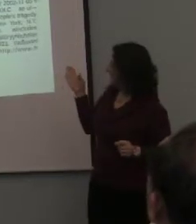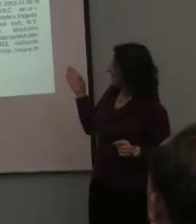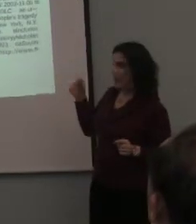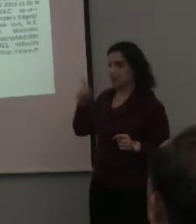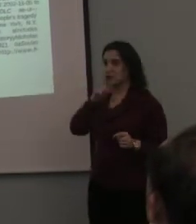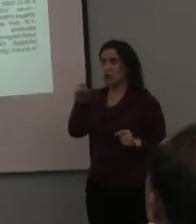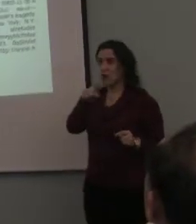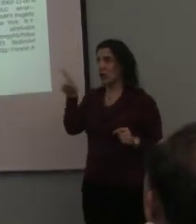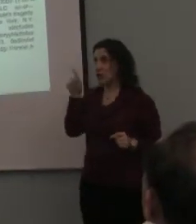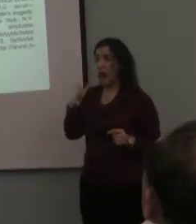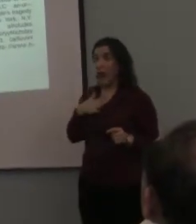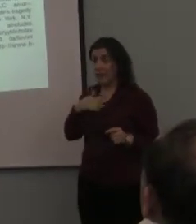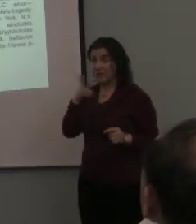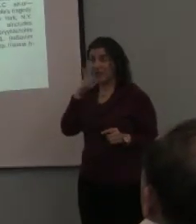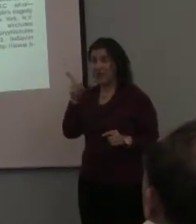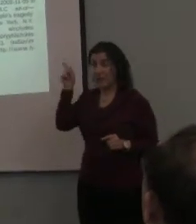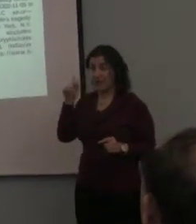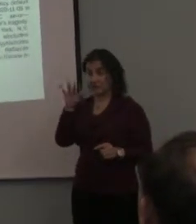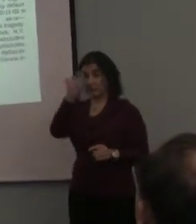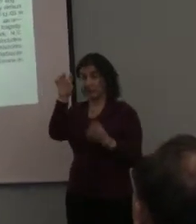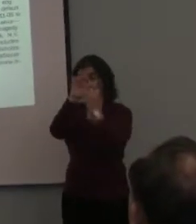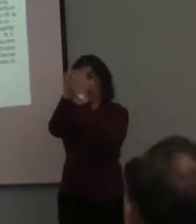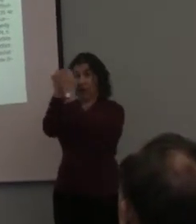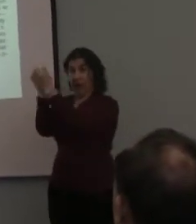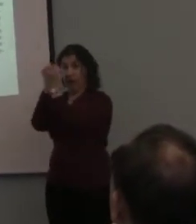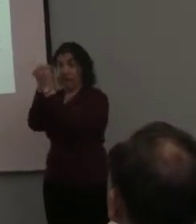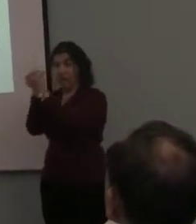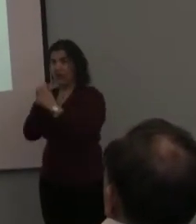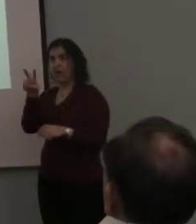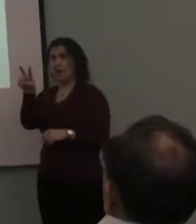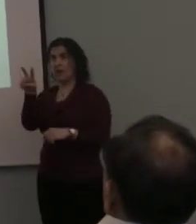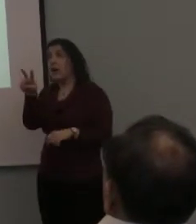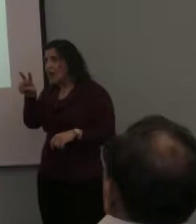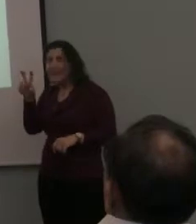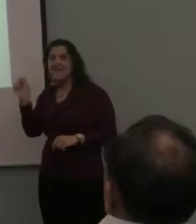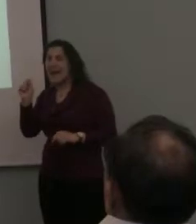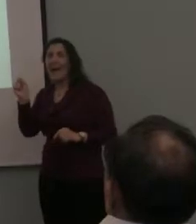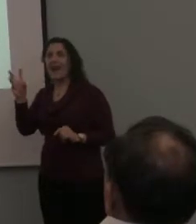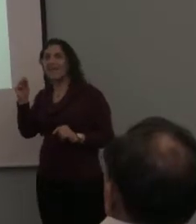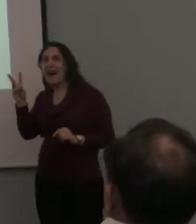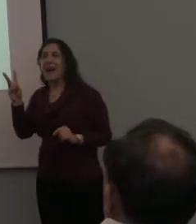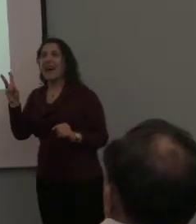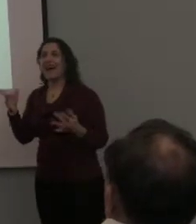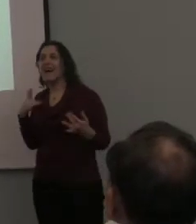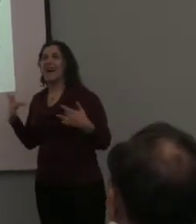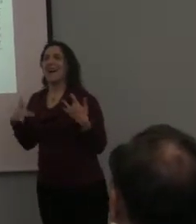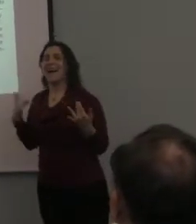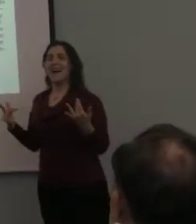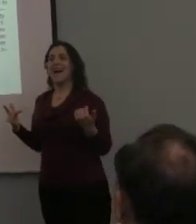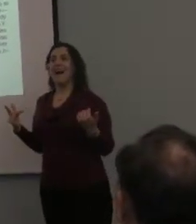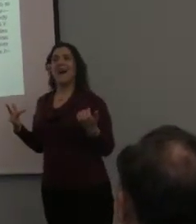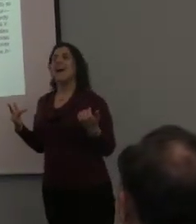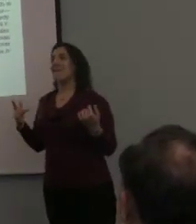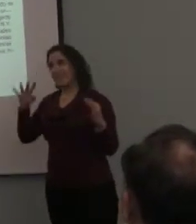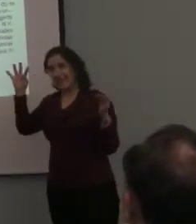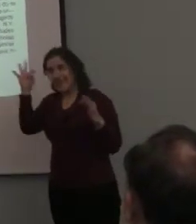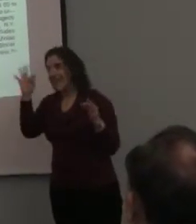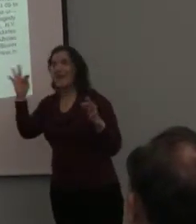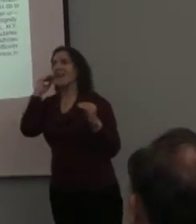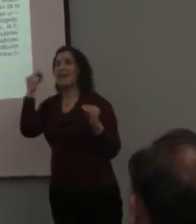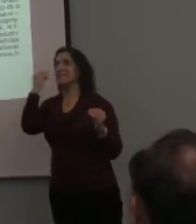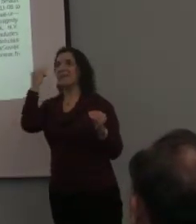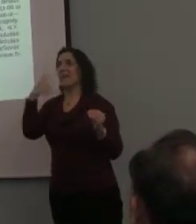really happy to see something like that. I mean, you look at it and go, wow, I haven't a clue what that